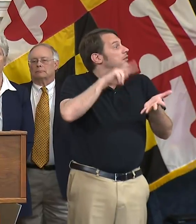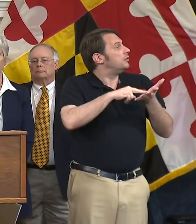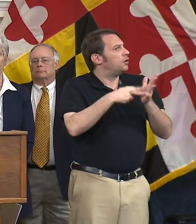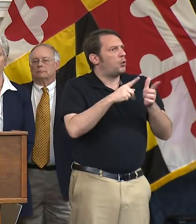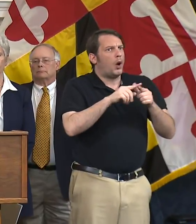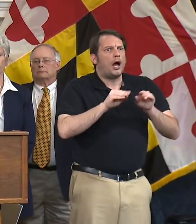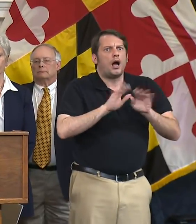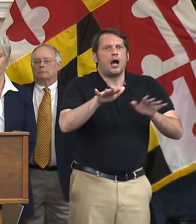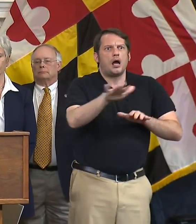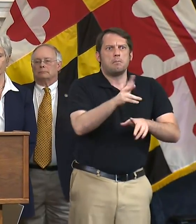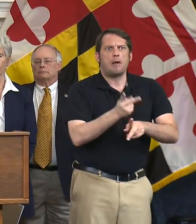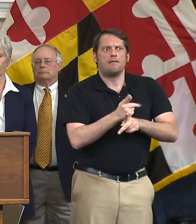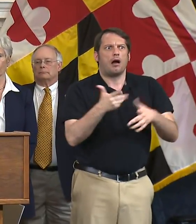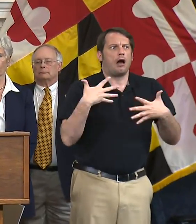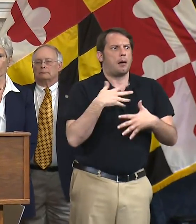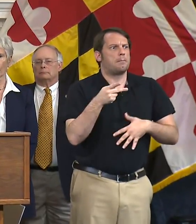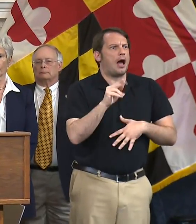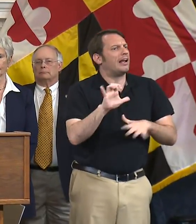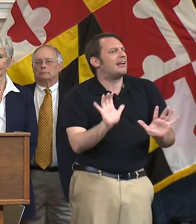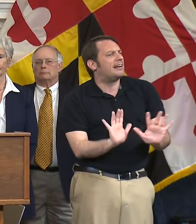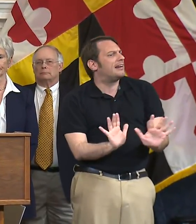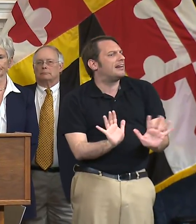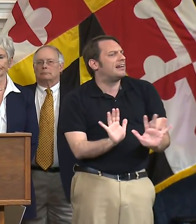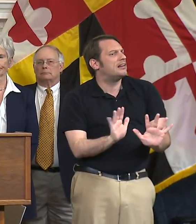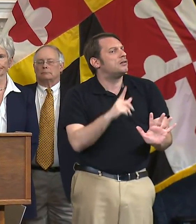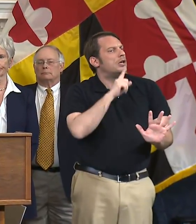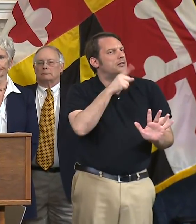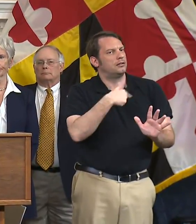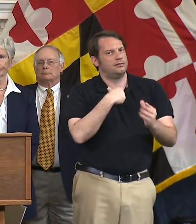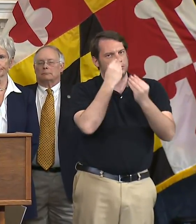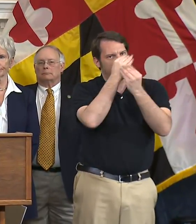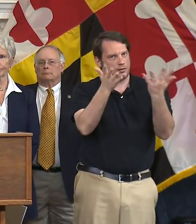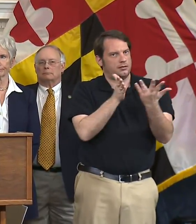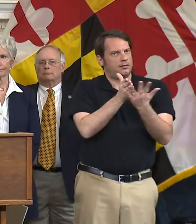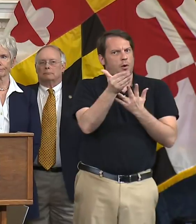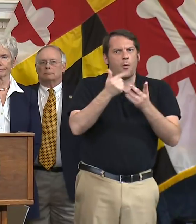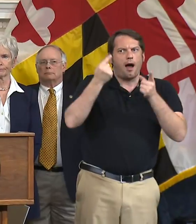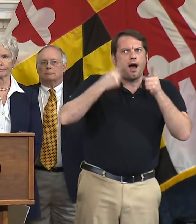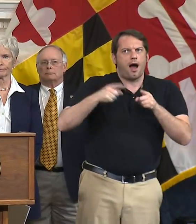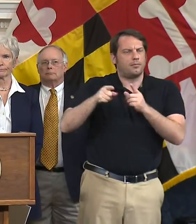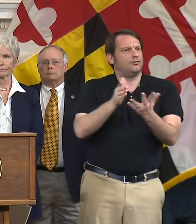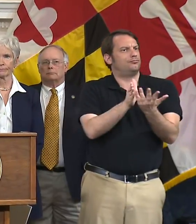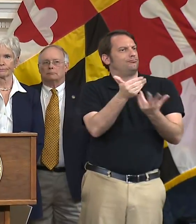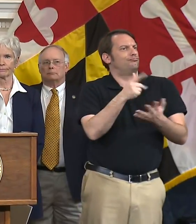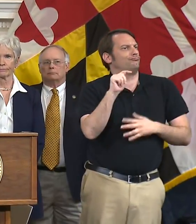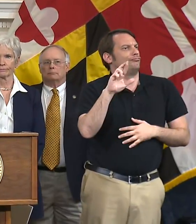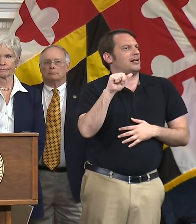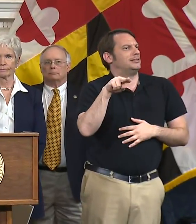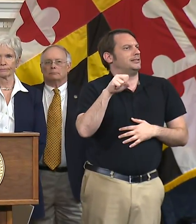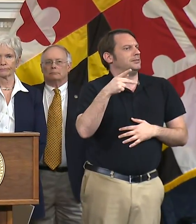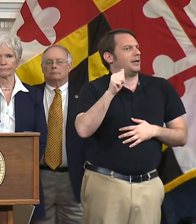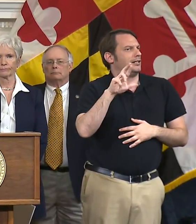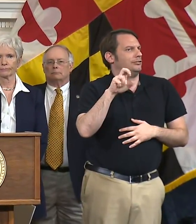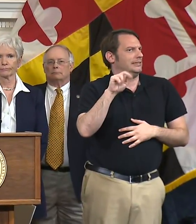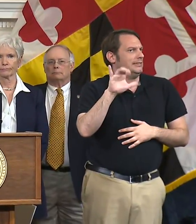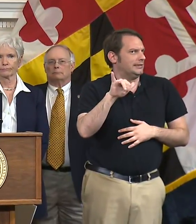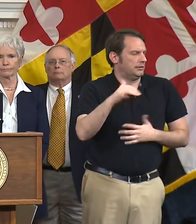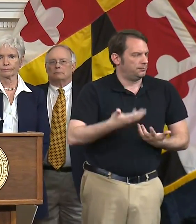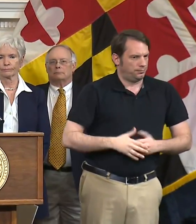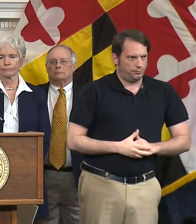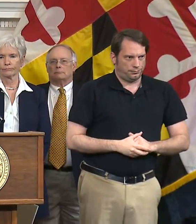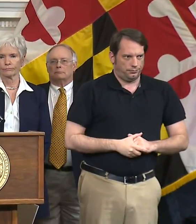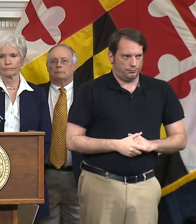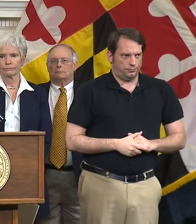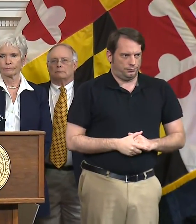transparency and out of an abundance of caution. We are committed to doing everything in our power